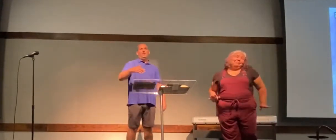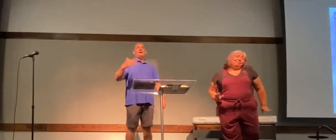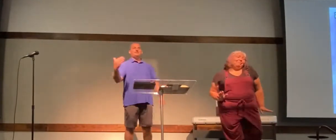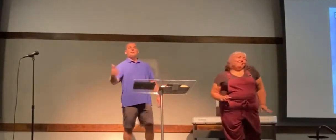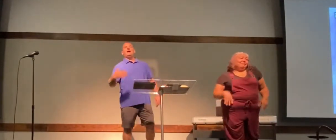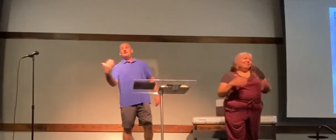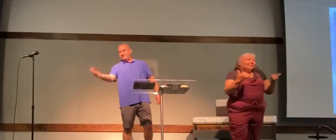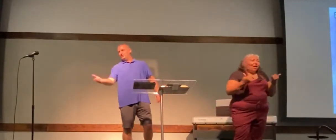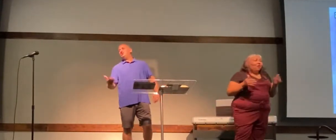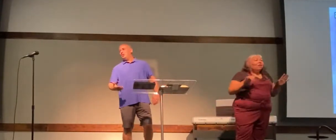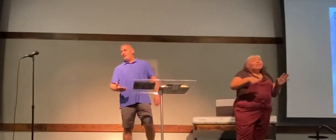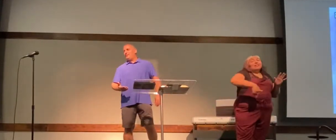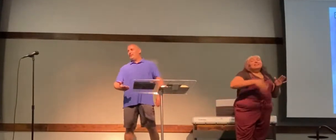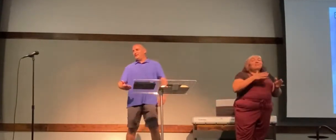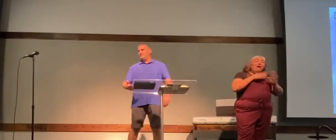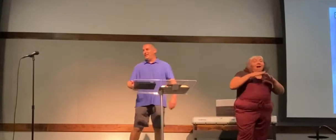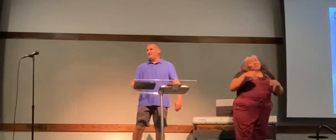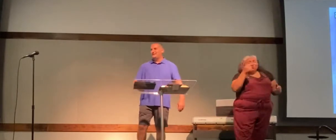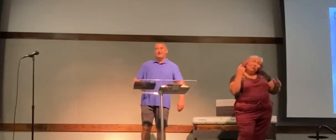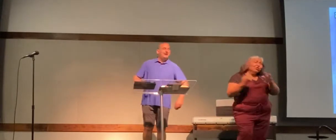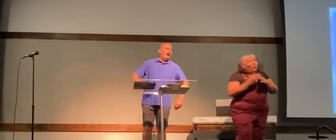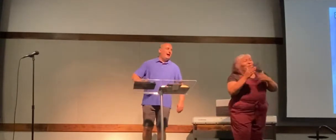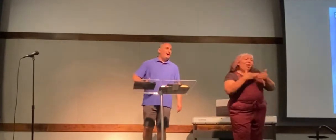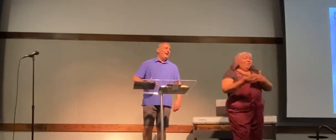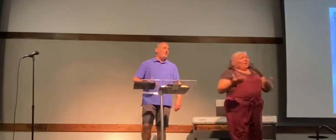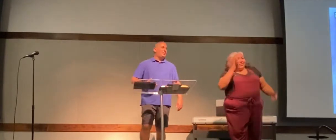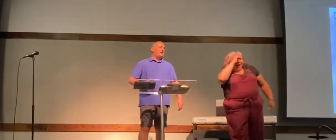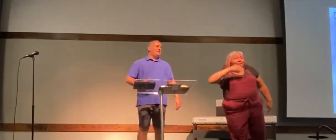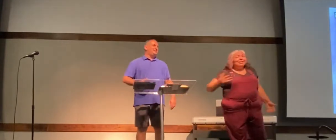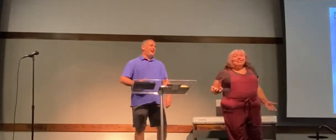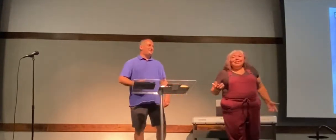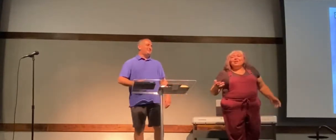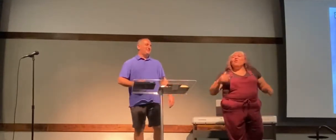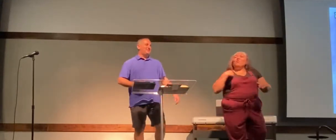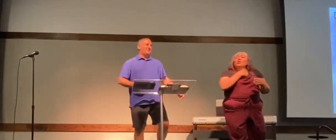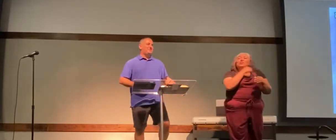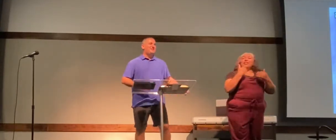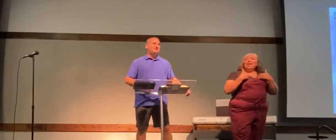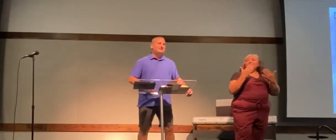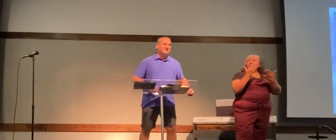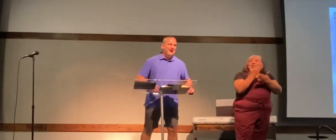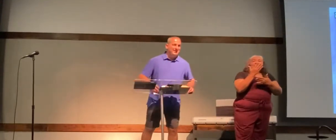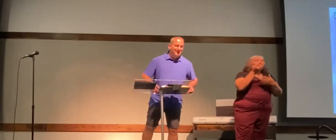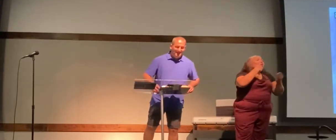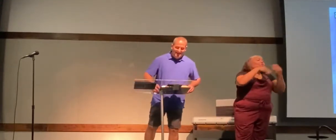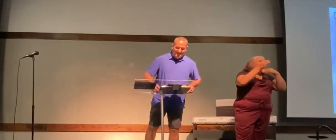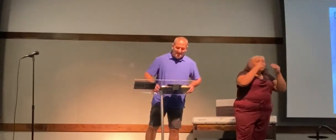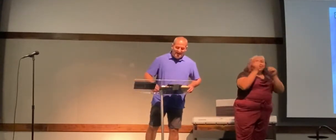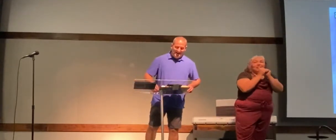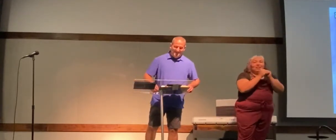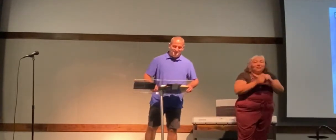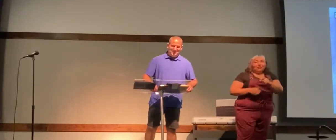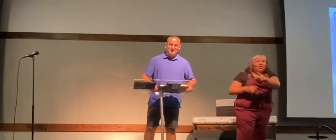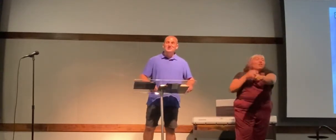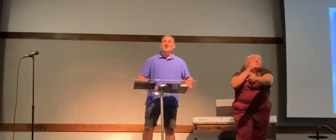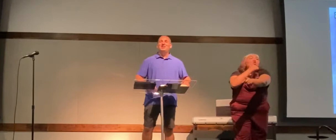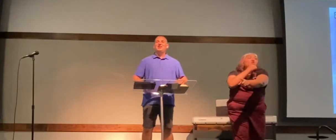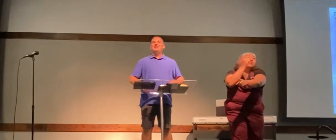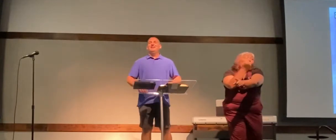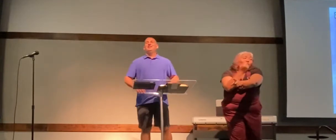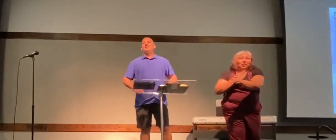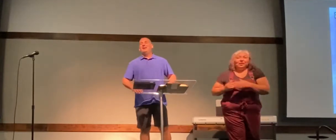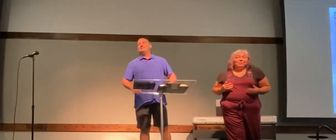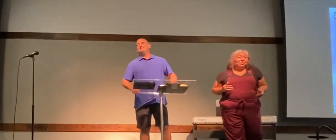You know what? It's my house. So show up anyways, fellas. And we're going to just have some more. We're going to feast together. Girls only. All right? Girls